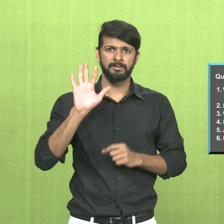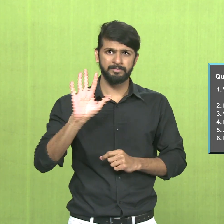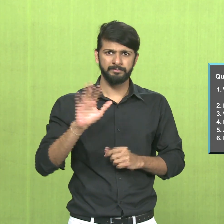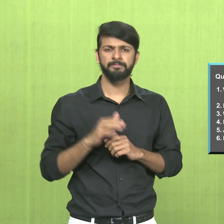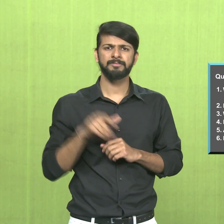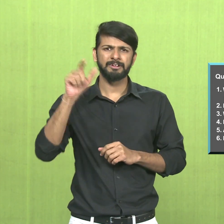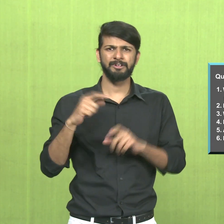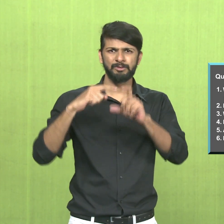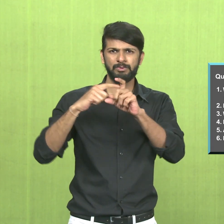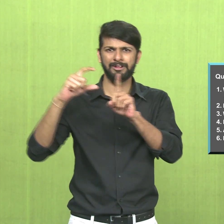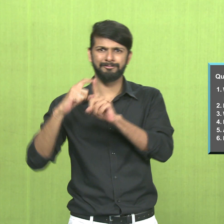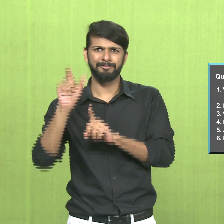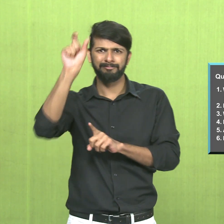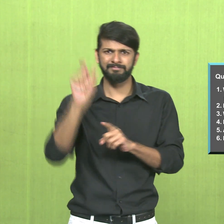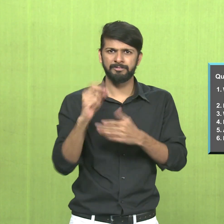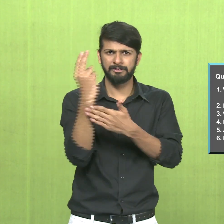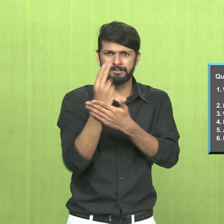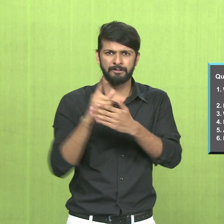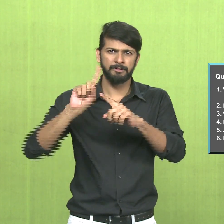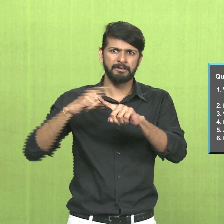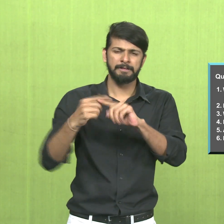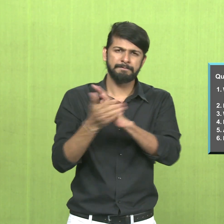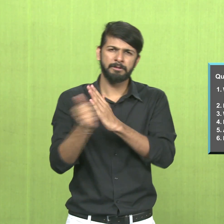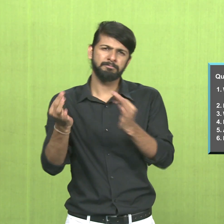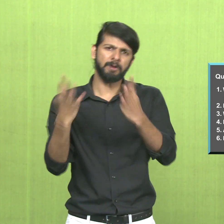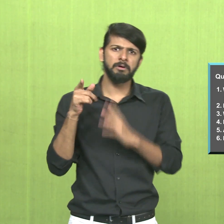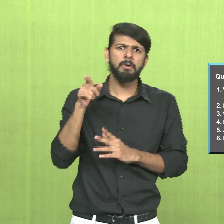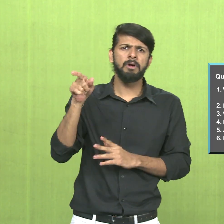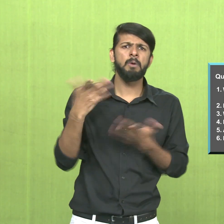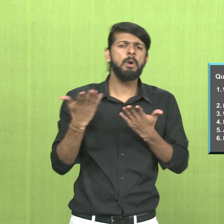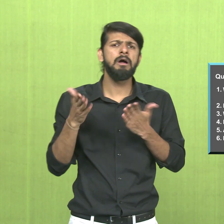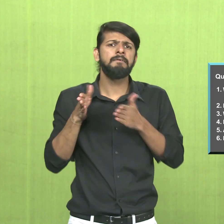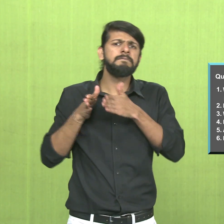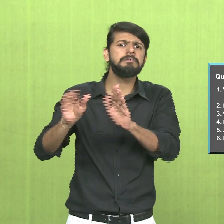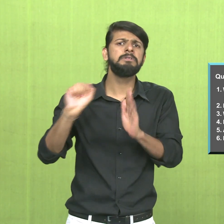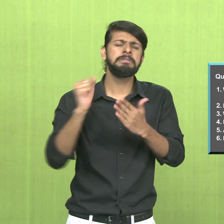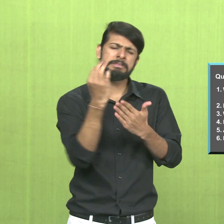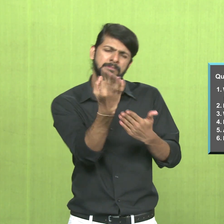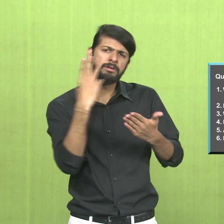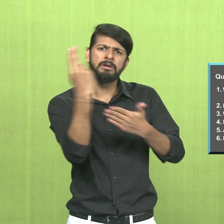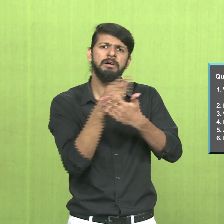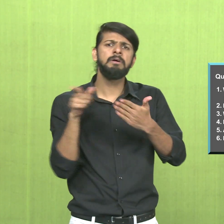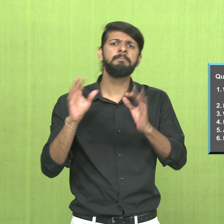Question number 5. As an artist, what was Degas's specialty?